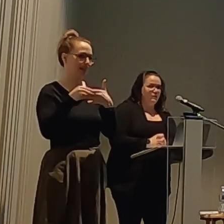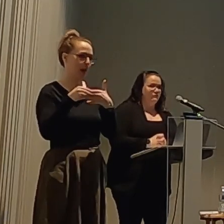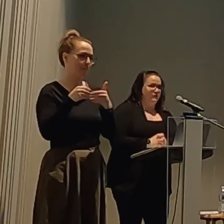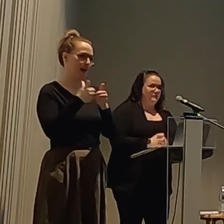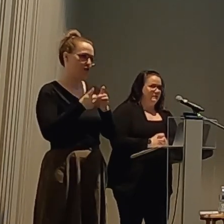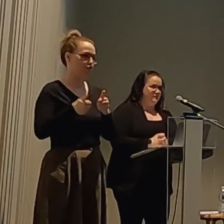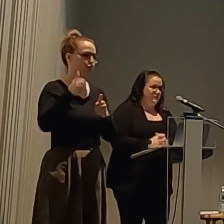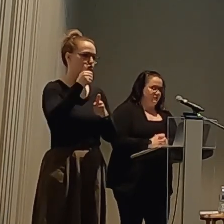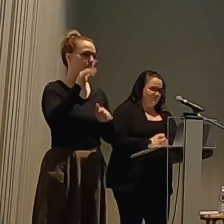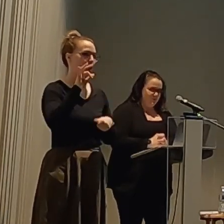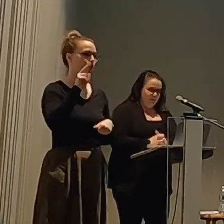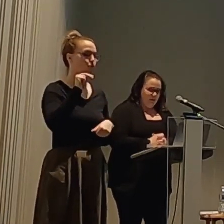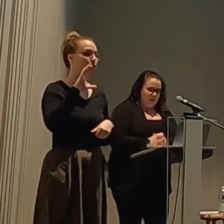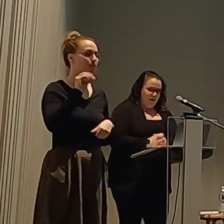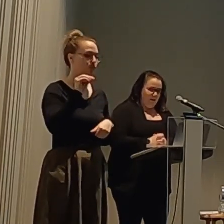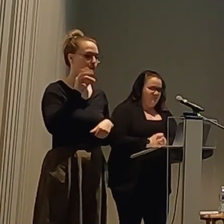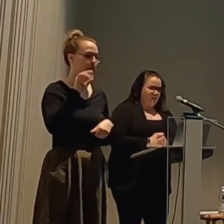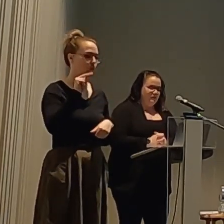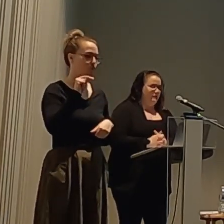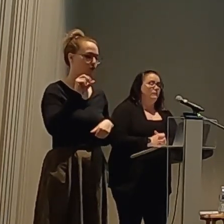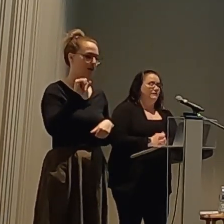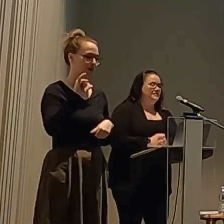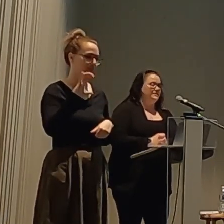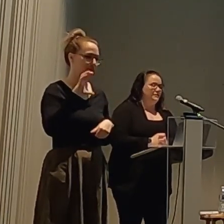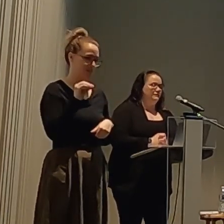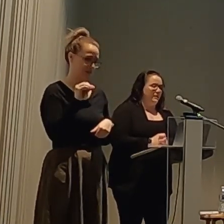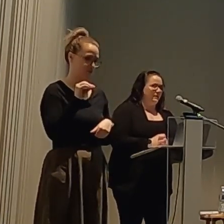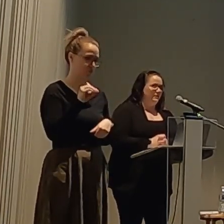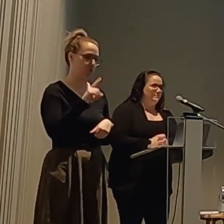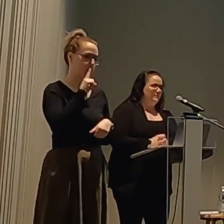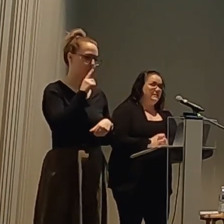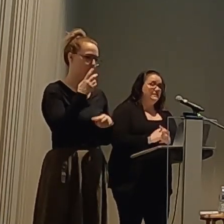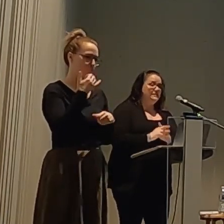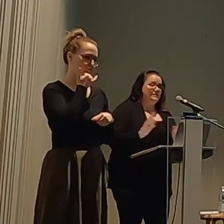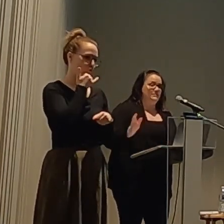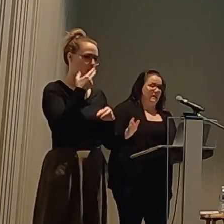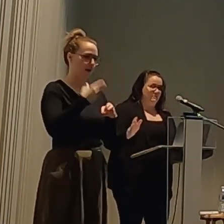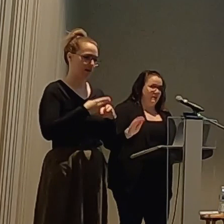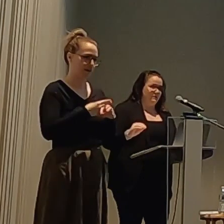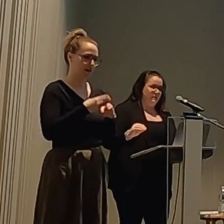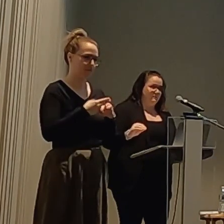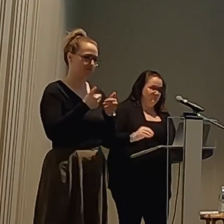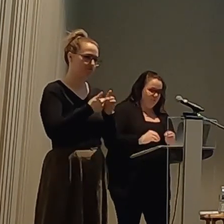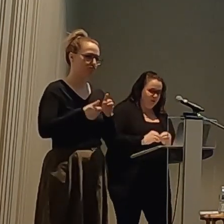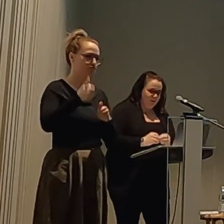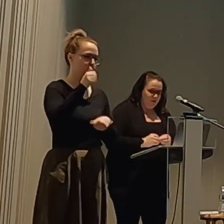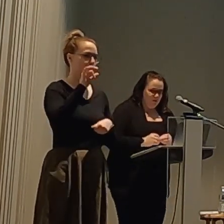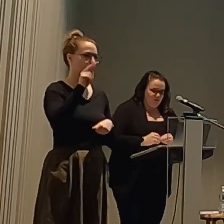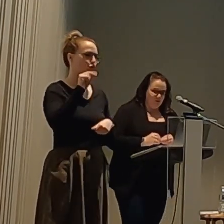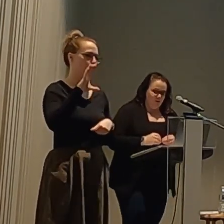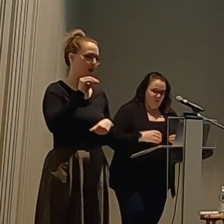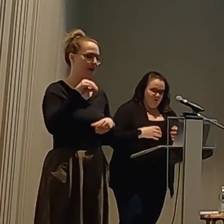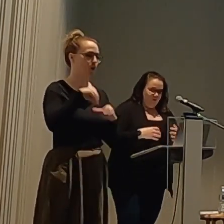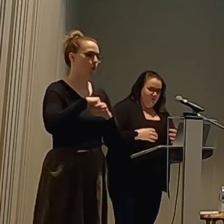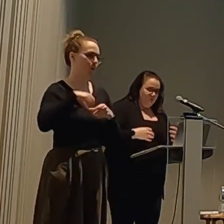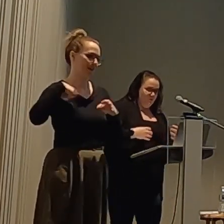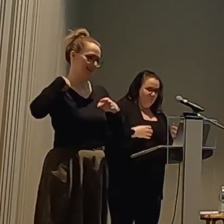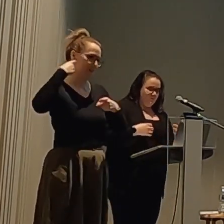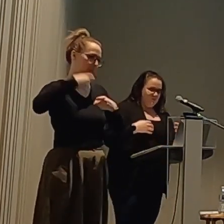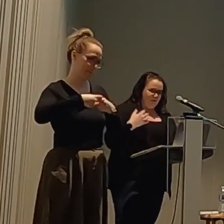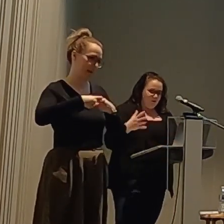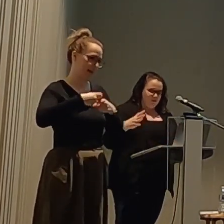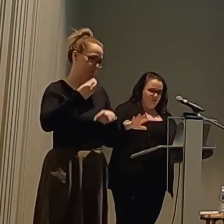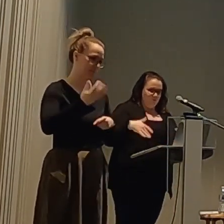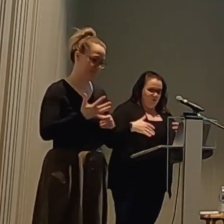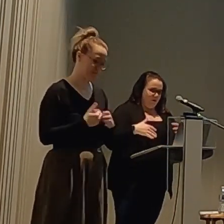General Franco Francisco. General Francisco Franco. This is in Spain, by the way. So